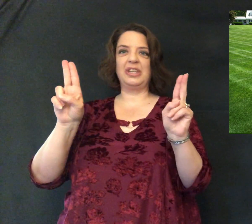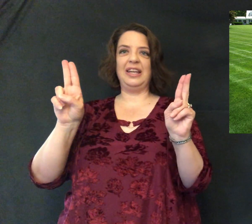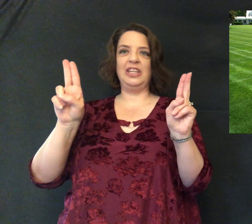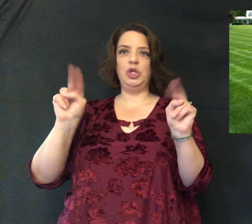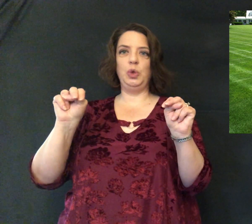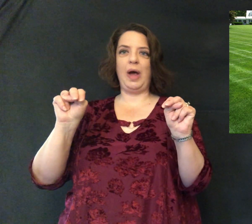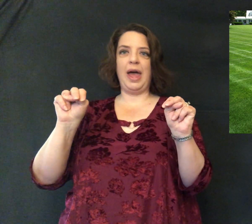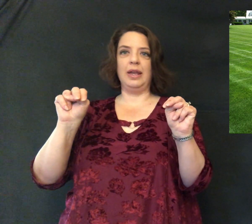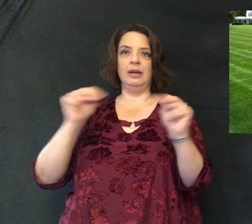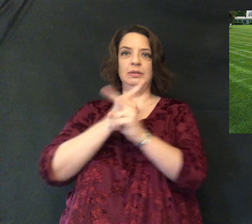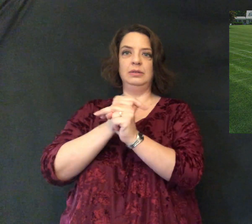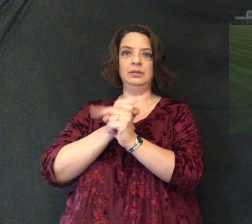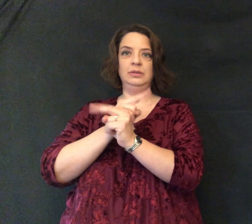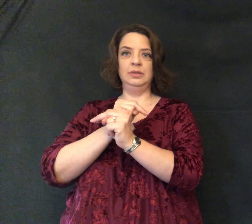signing UN.